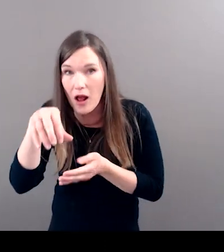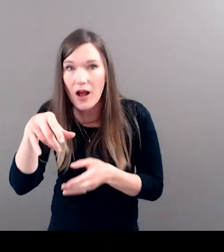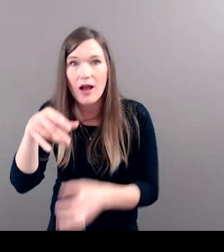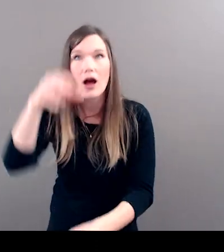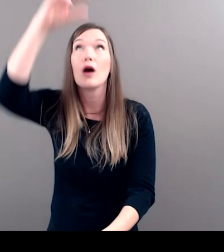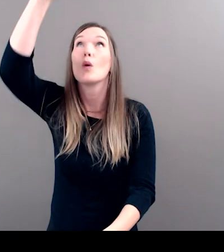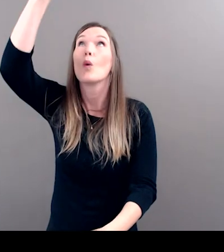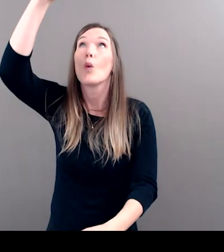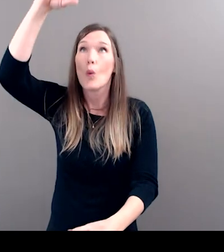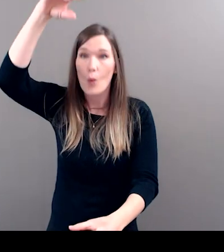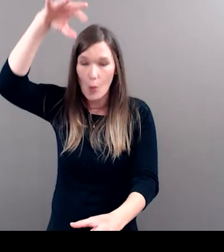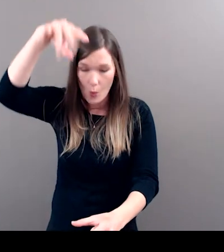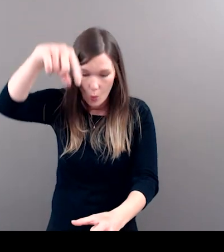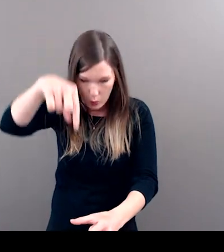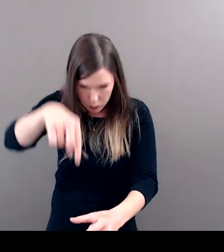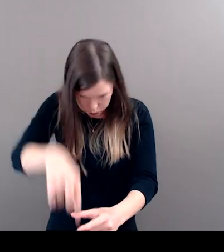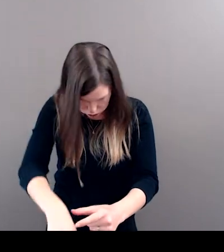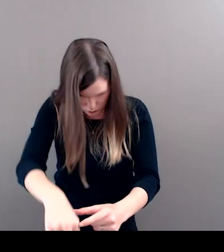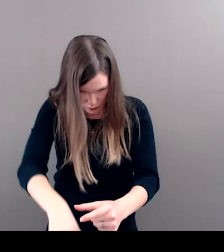Dad.